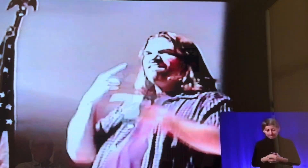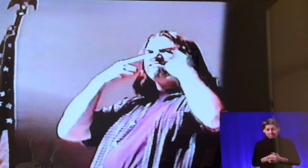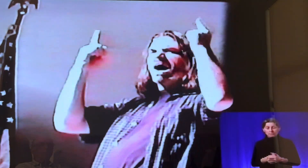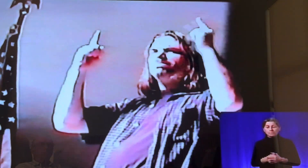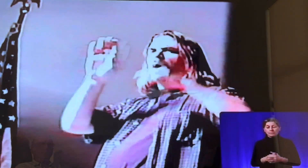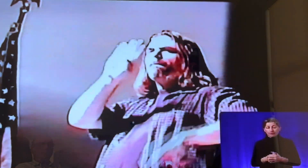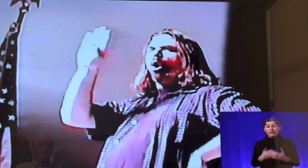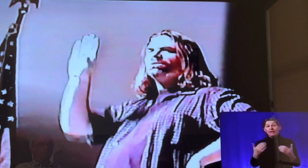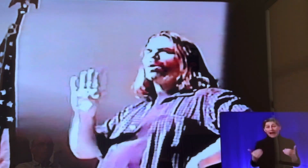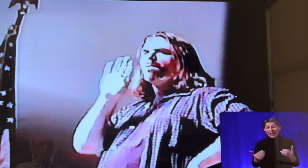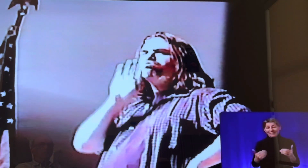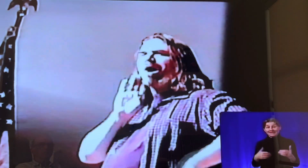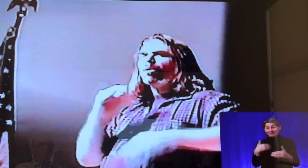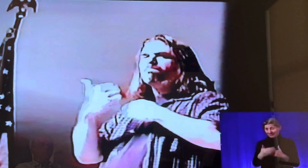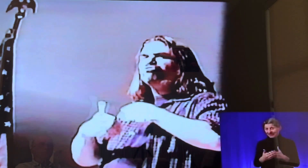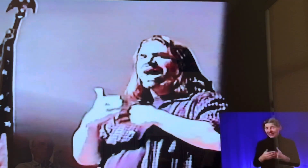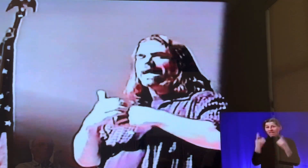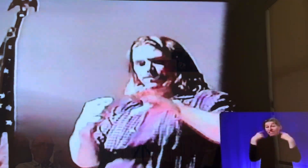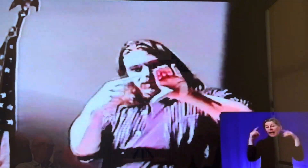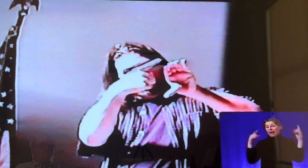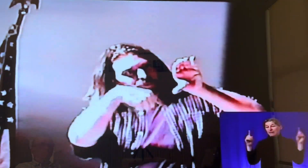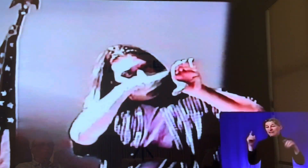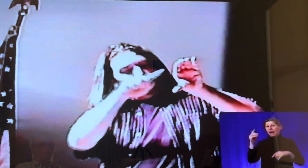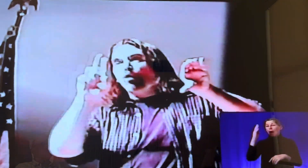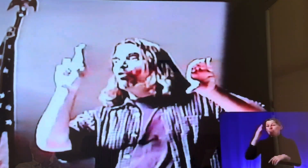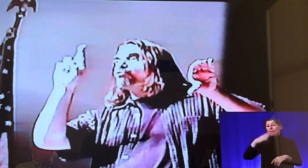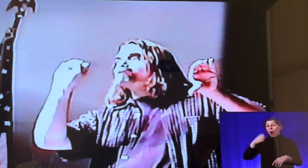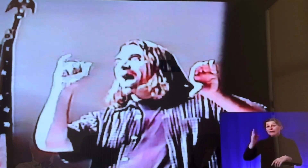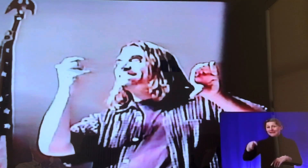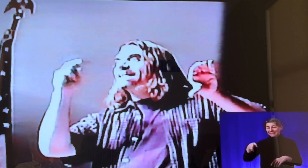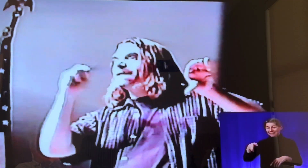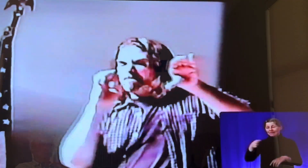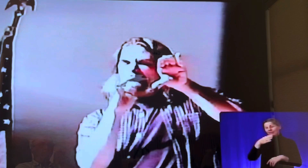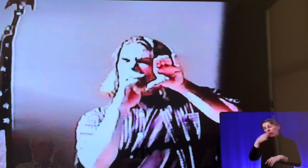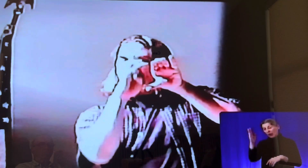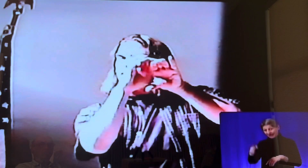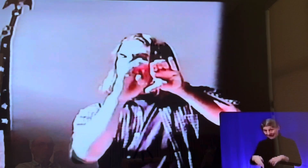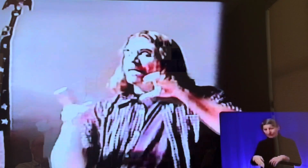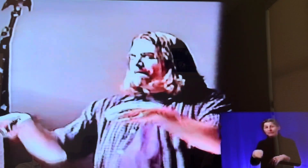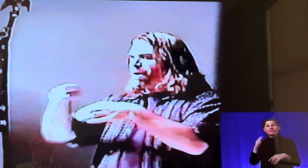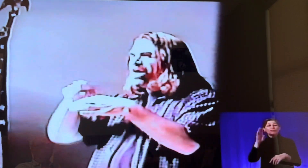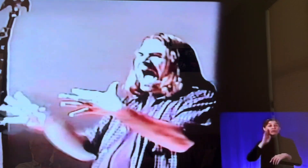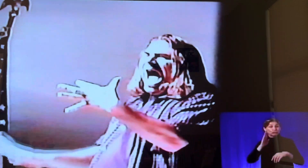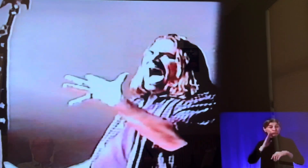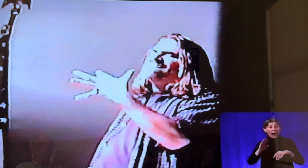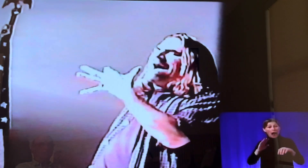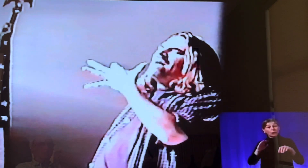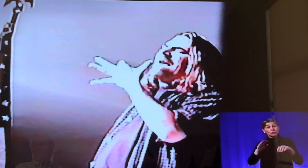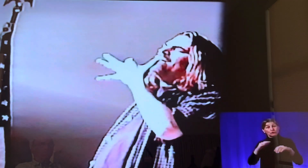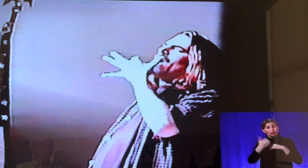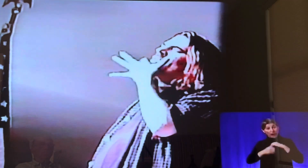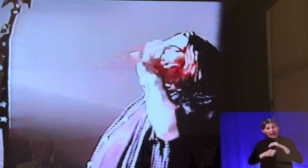Now comes the famous Boston brown bread, which is baked in a circle, and it has raisins in it.